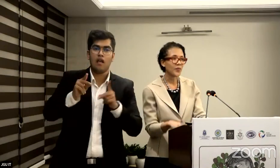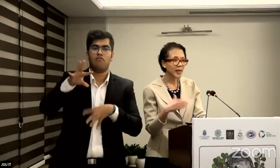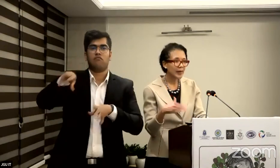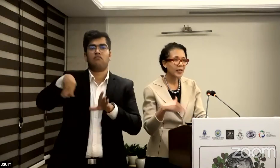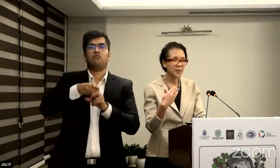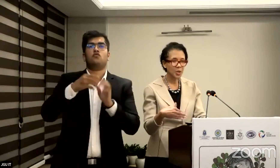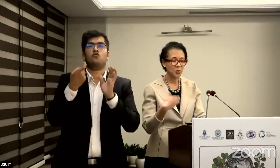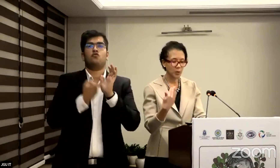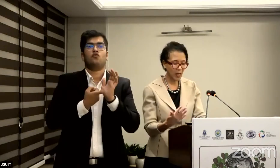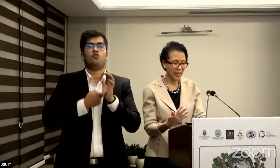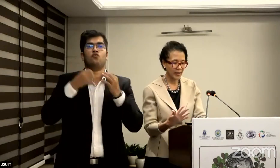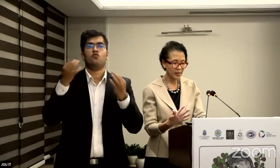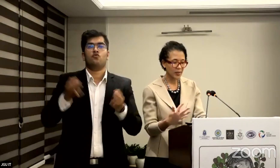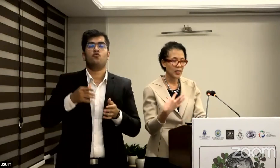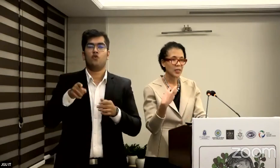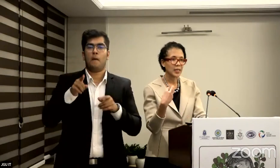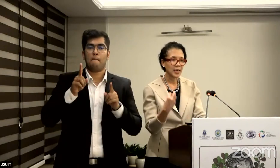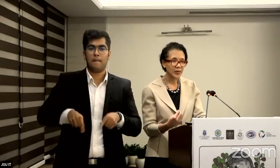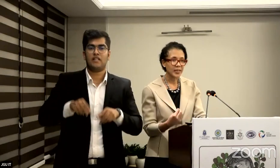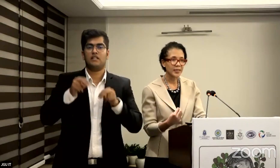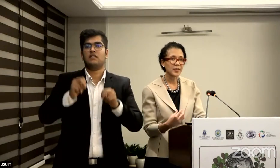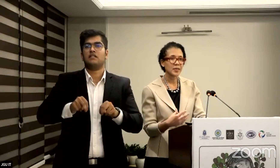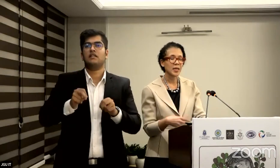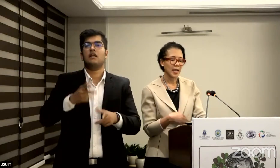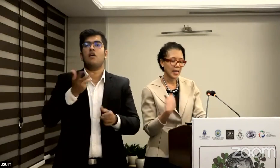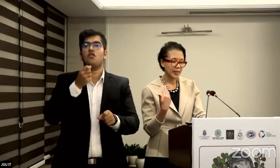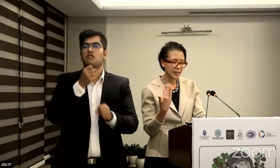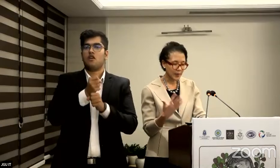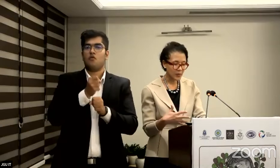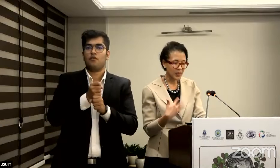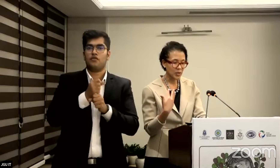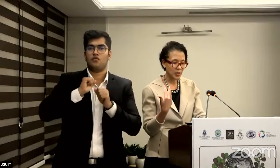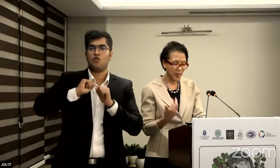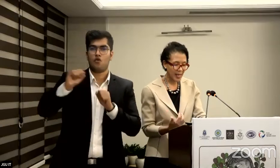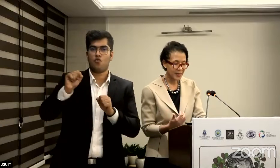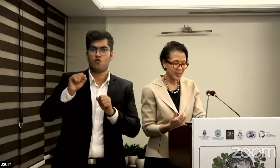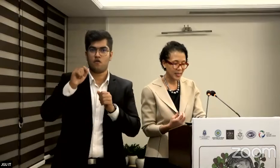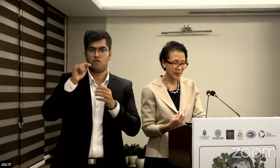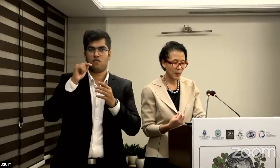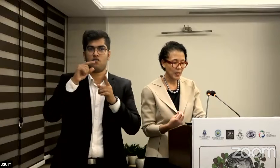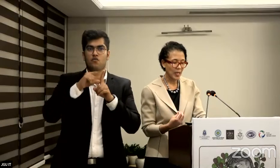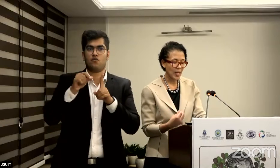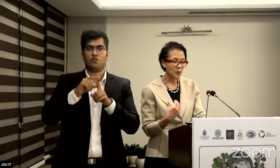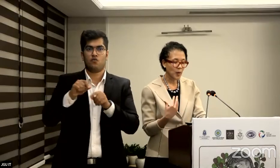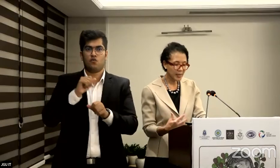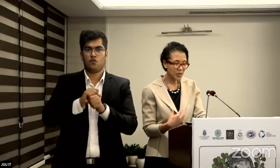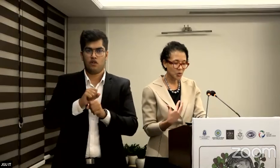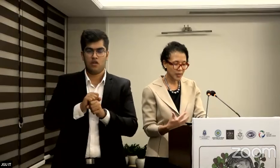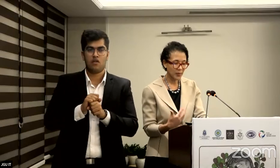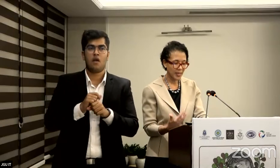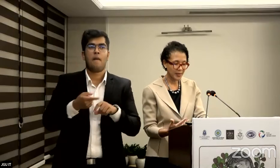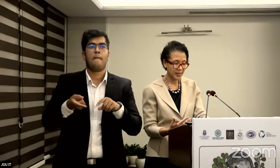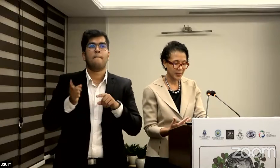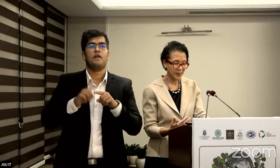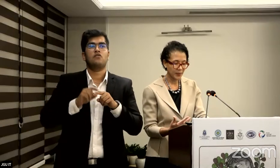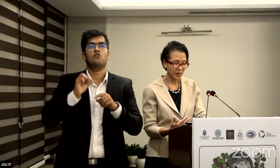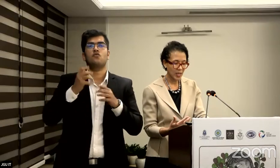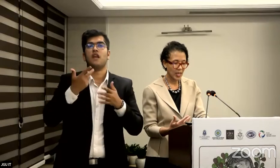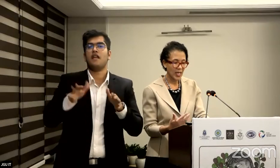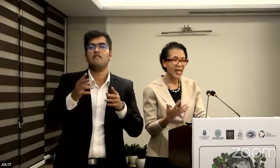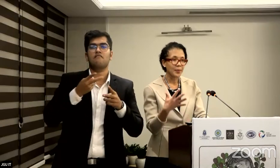it very much required governance and governmental capacity and regulatory